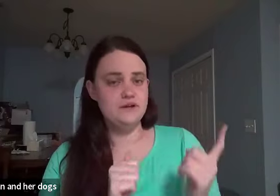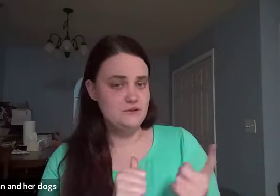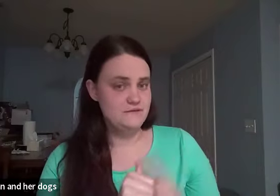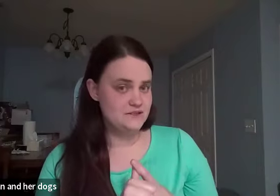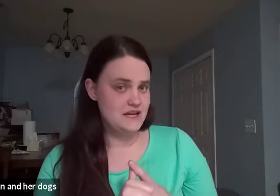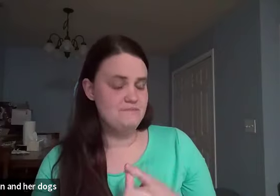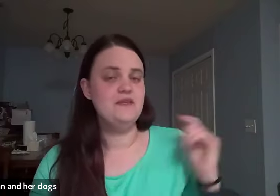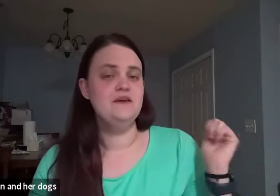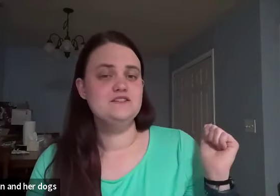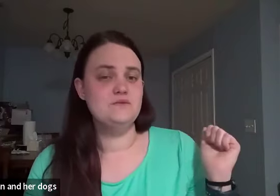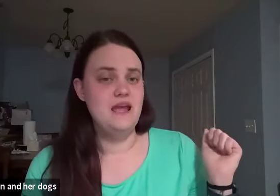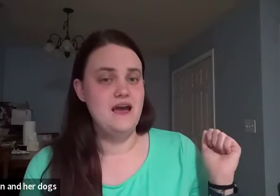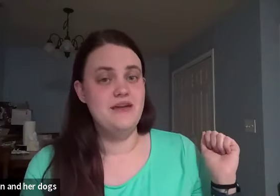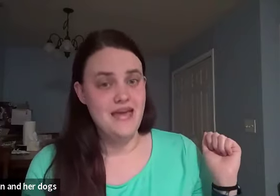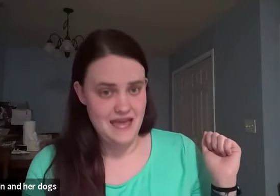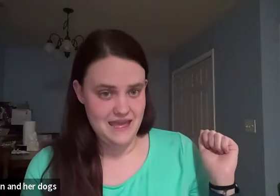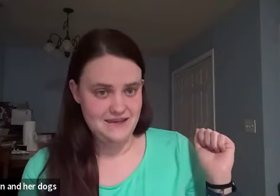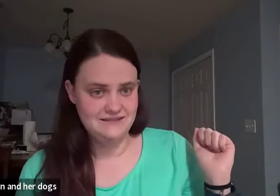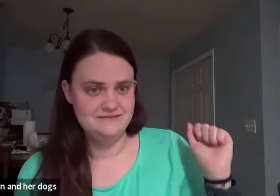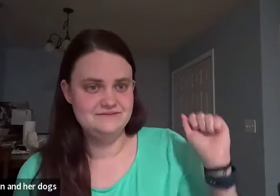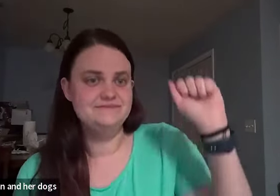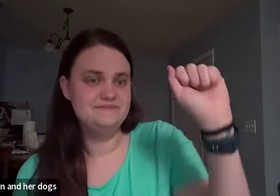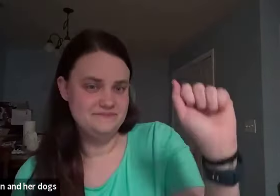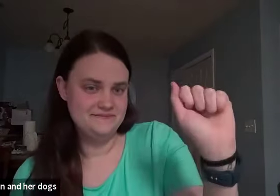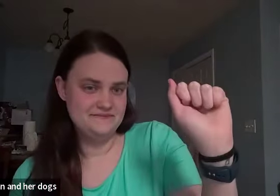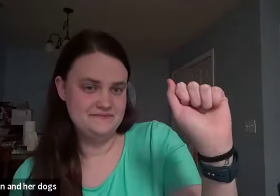going to do the first time. So we have A,